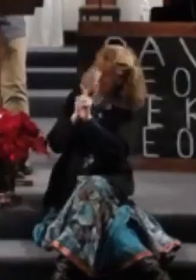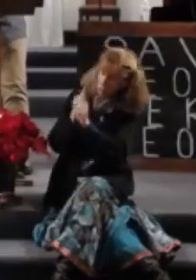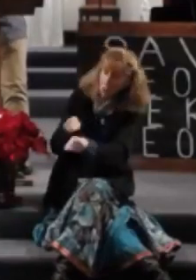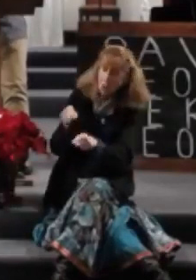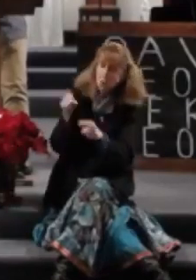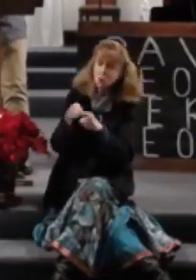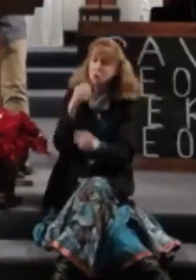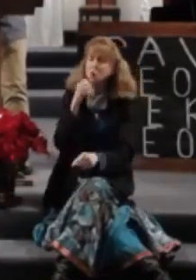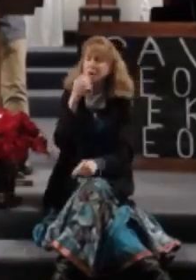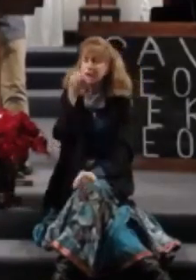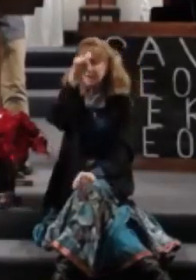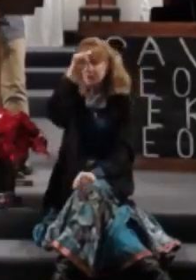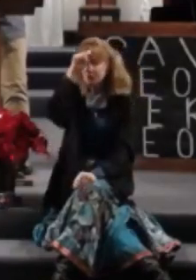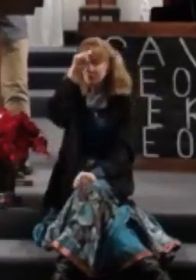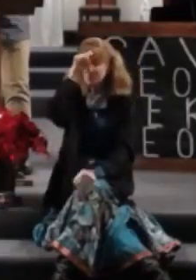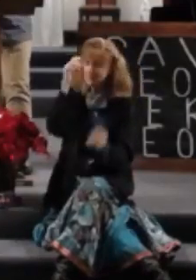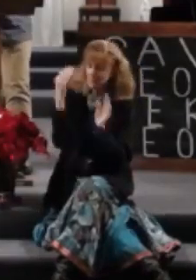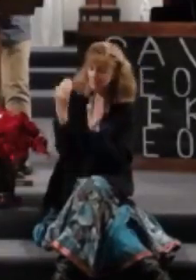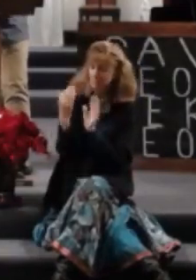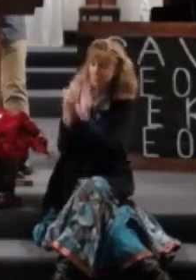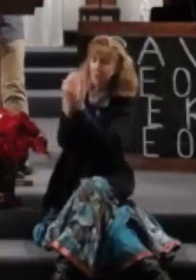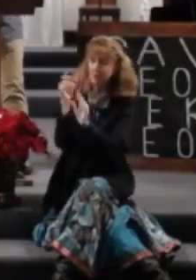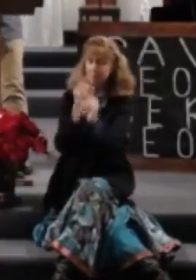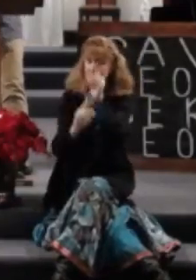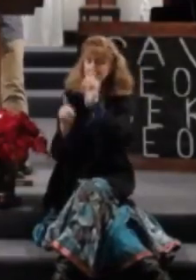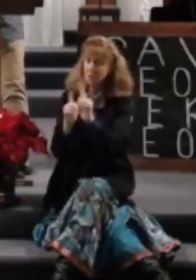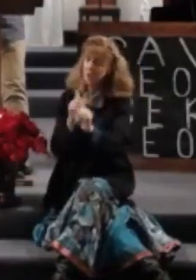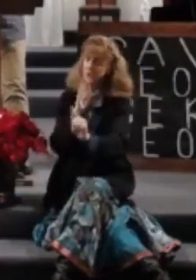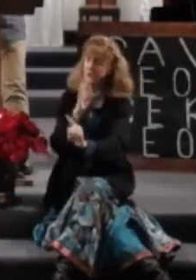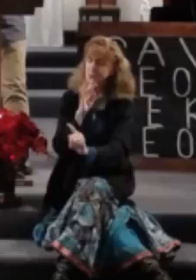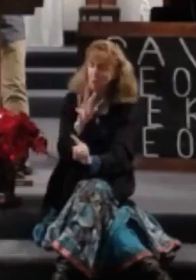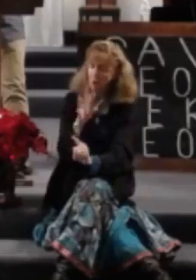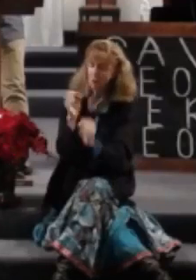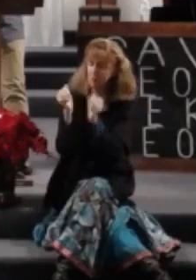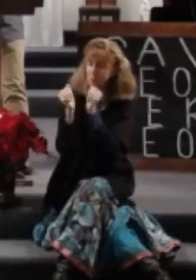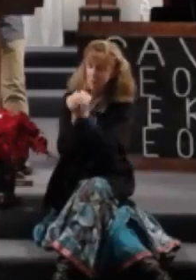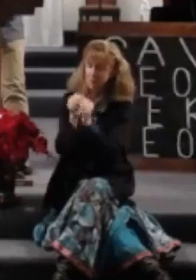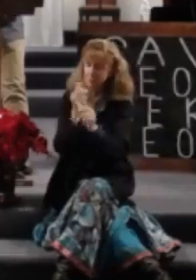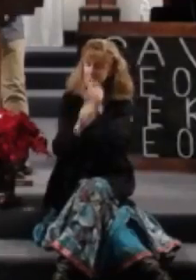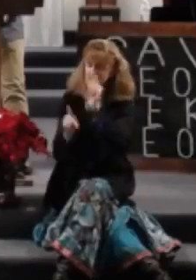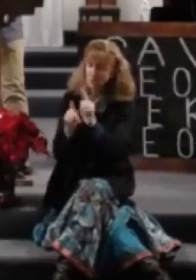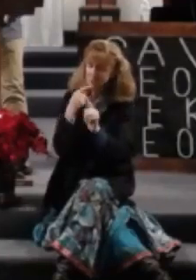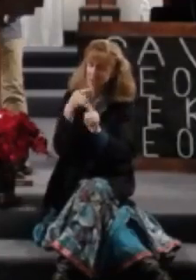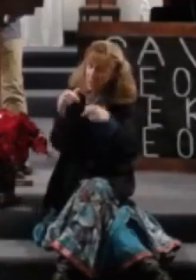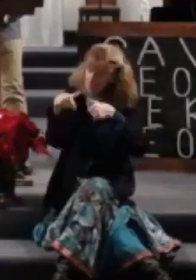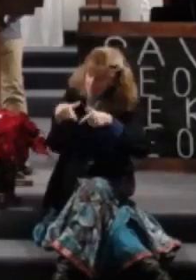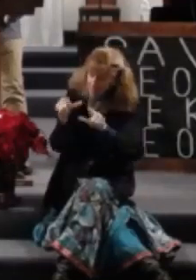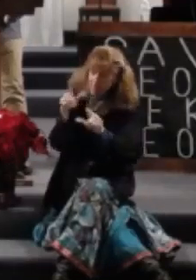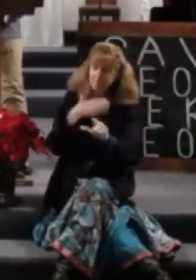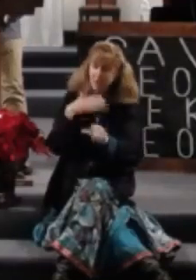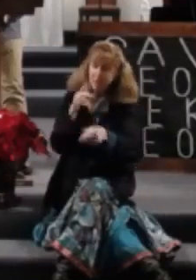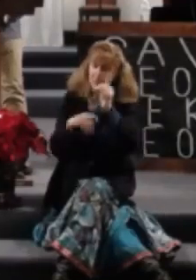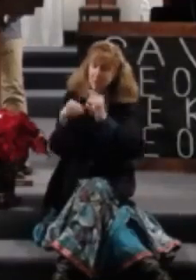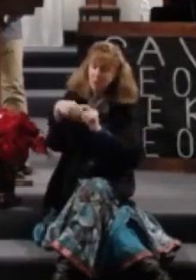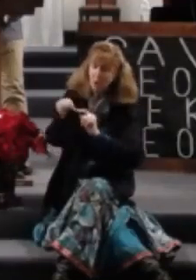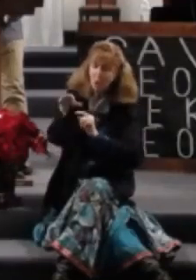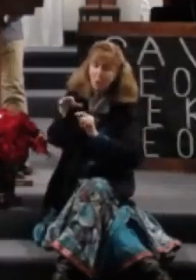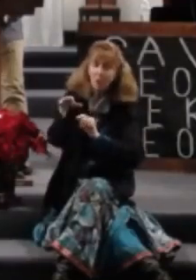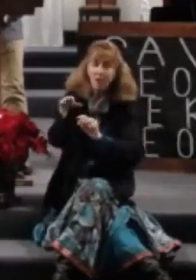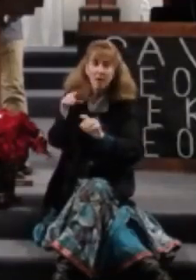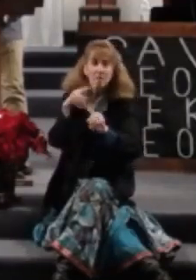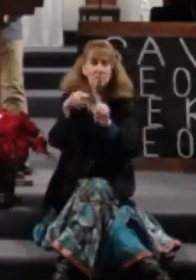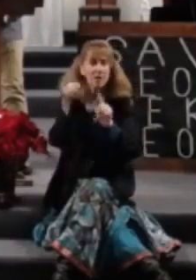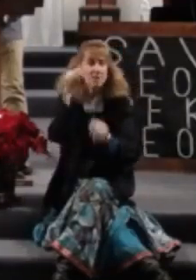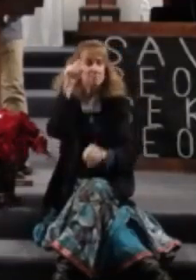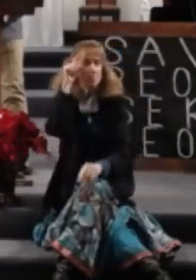to confront Pharaoh, to speak to Pharaoh, to tell him, "Let my people go." And how did